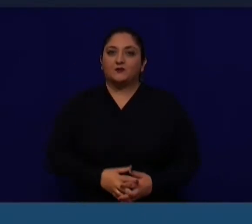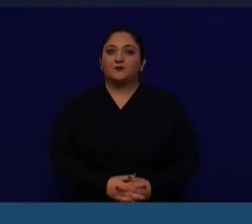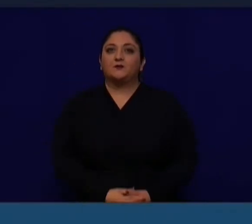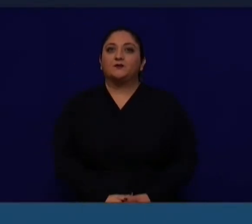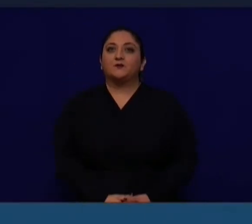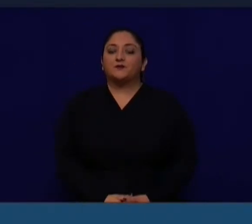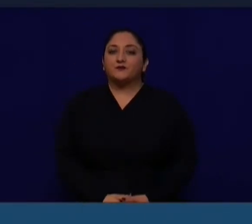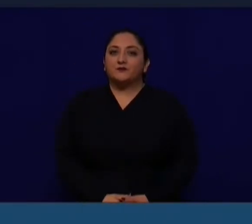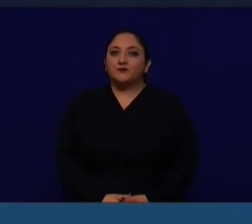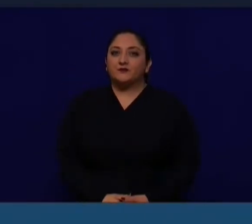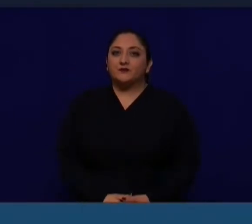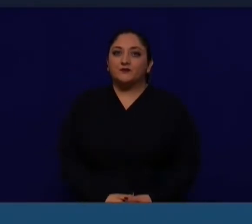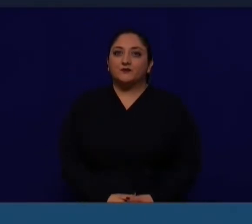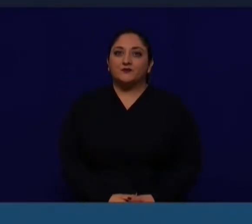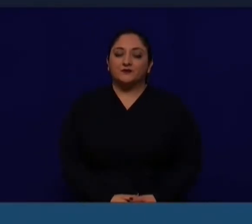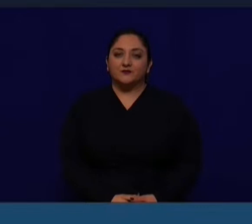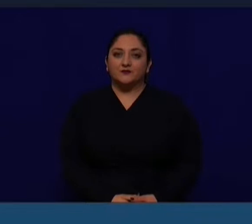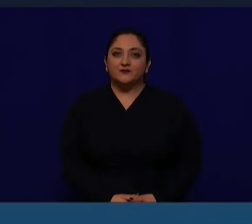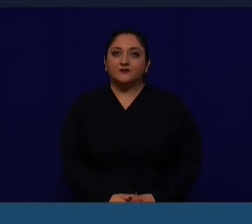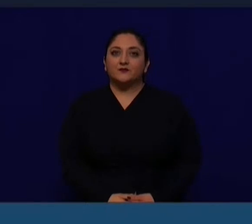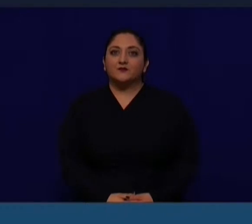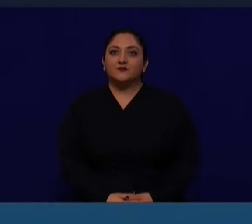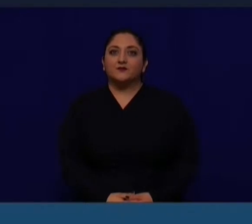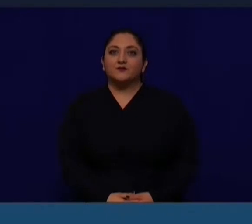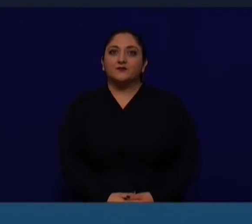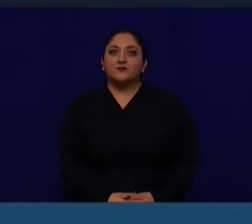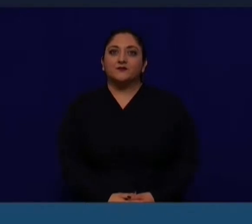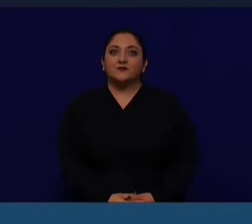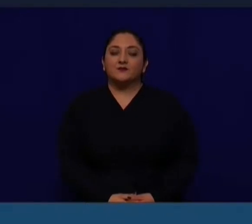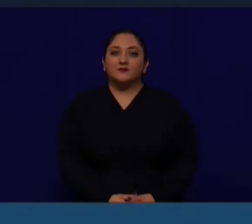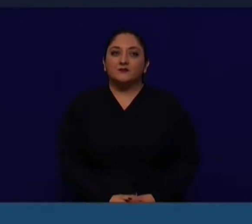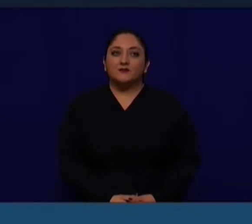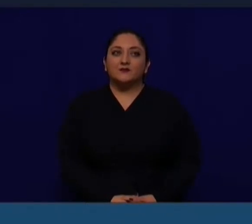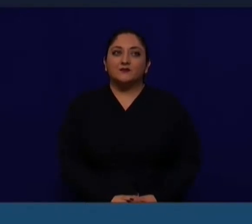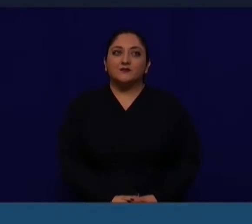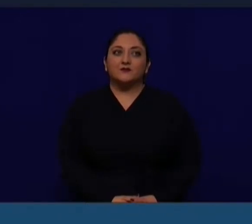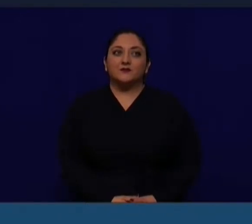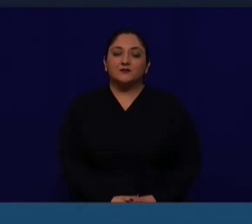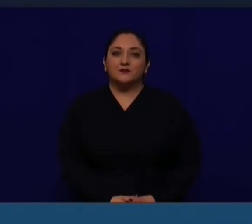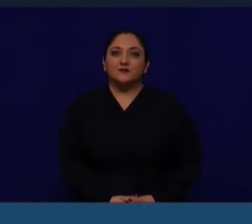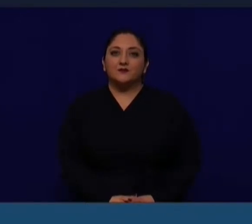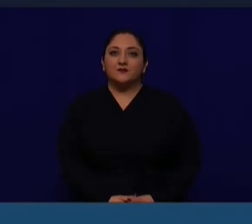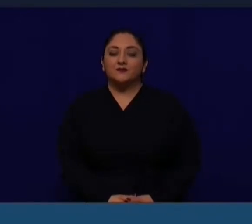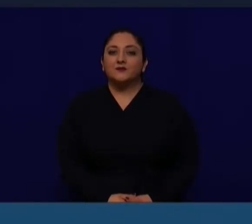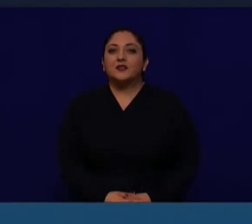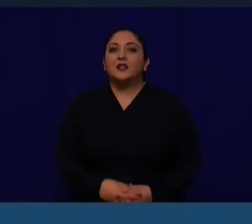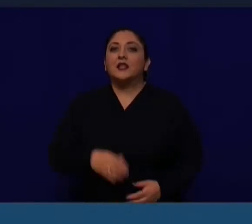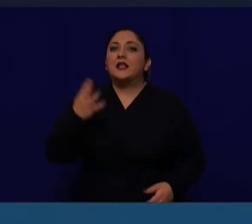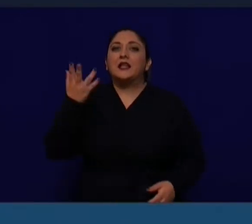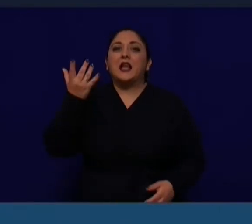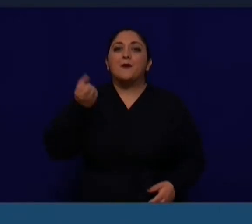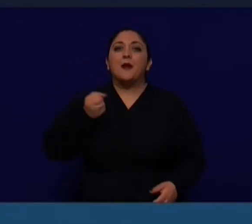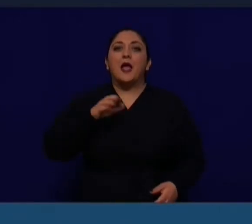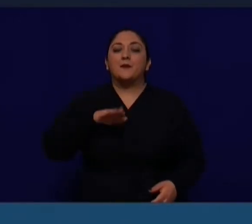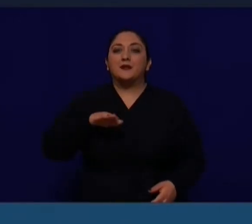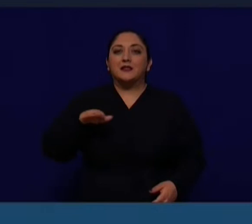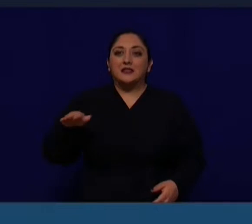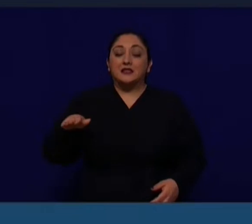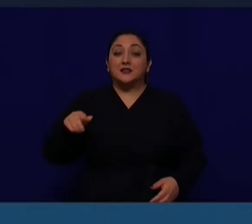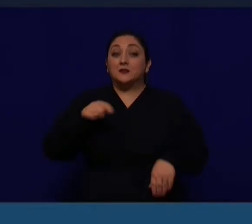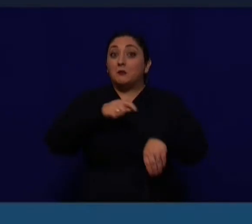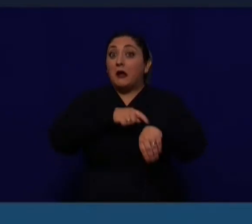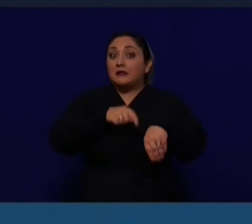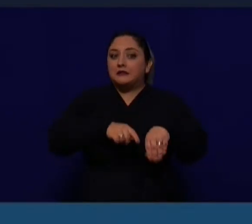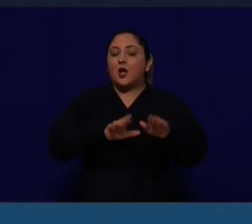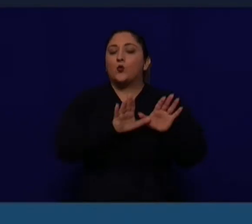News, għandi 5 domandi x'namillek jekk jogħġbok. L-ewwel waħda forsi tgħidilna l-ammont ta' persuni li għandna kwarantina